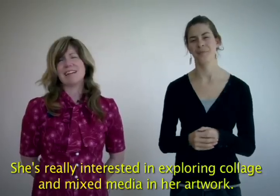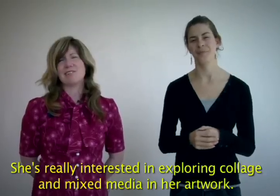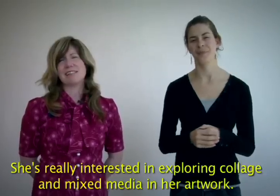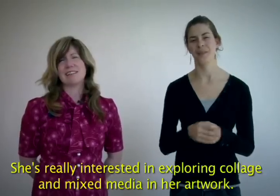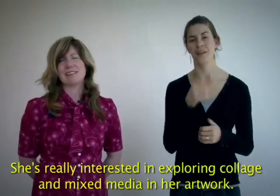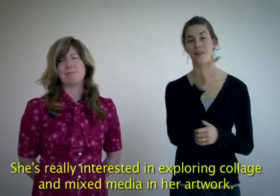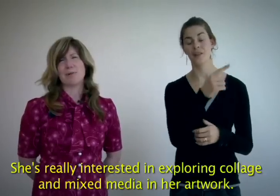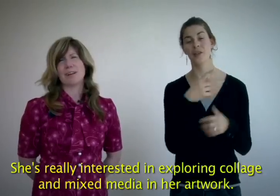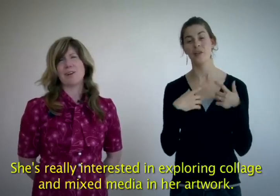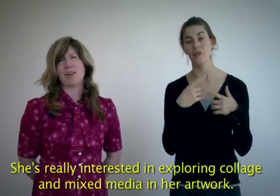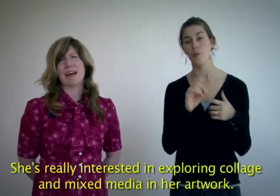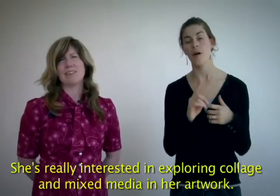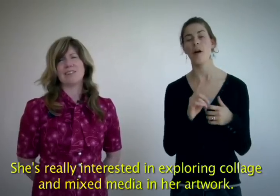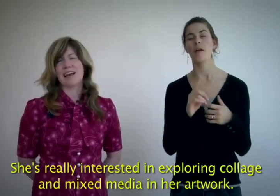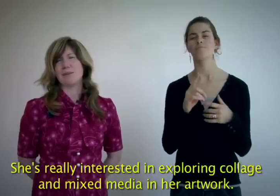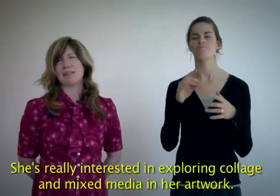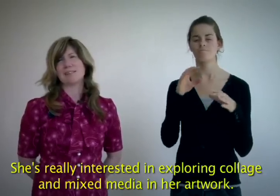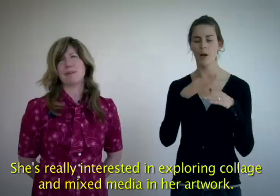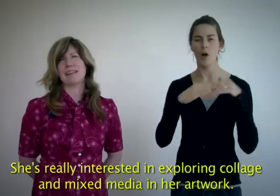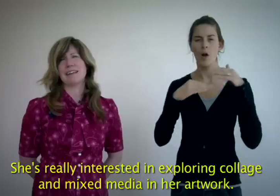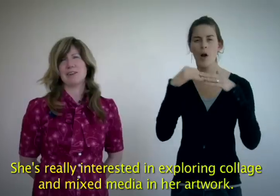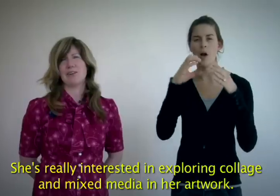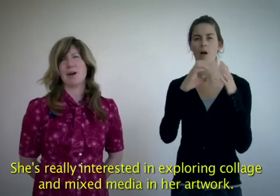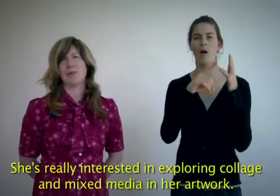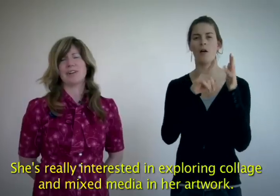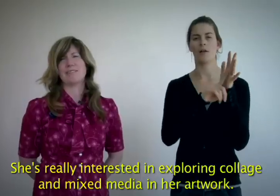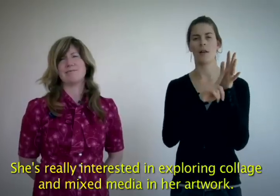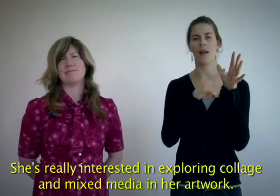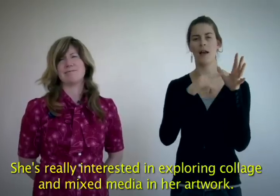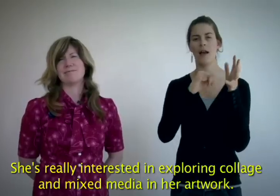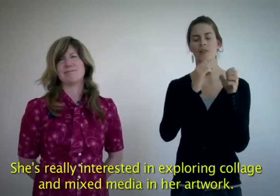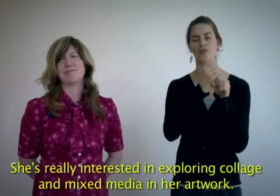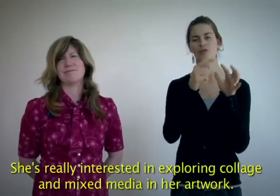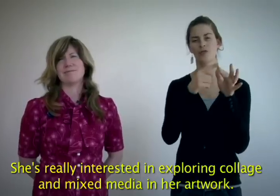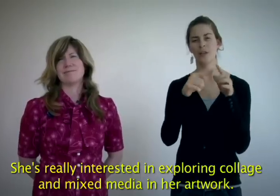She's really interested in exploring collage and mixed media in her artwork.